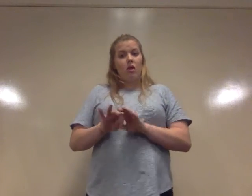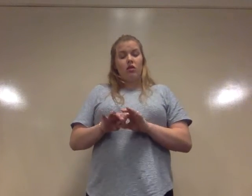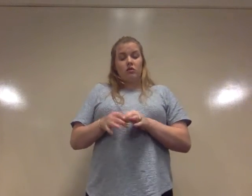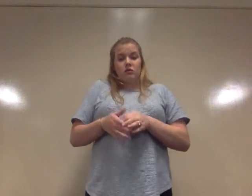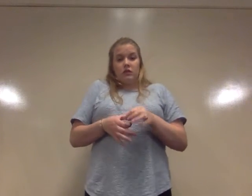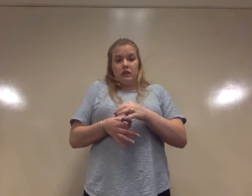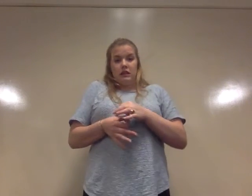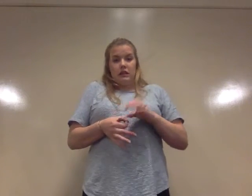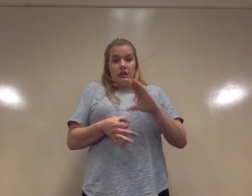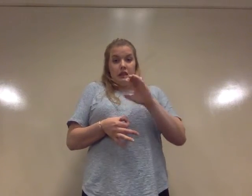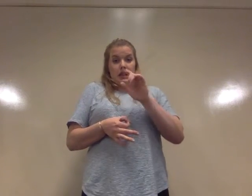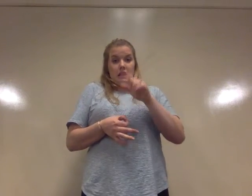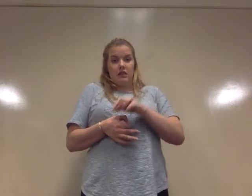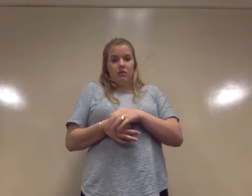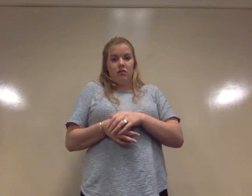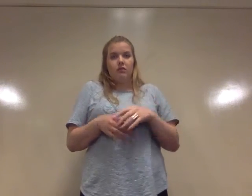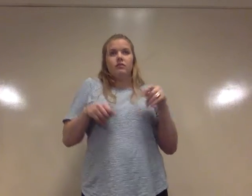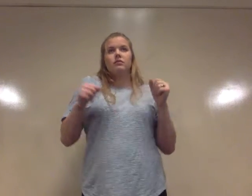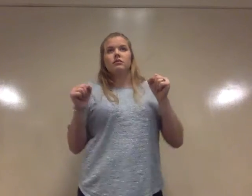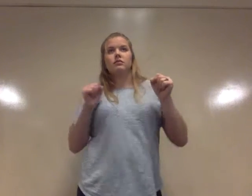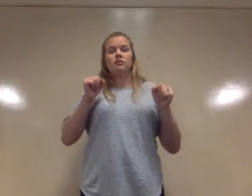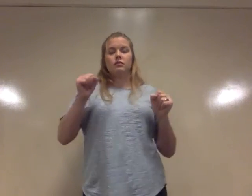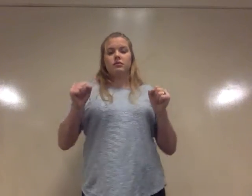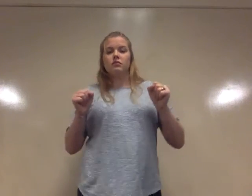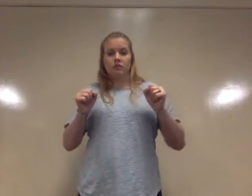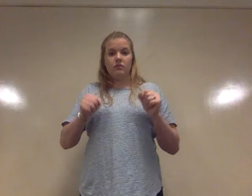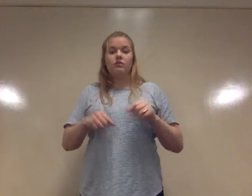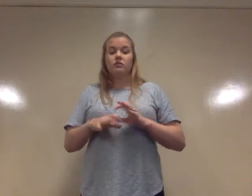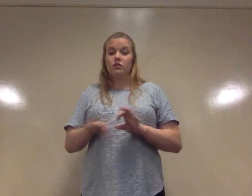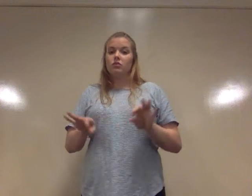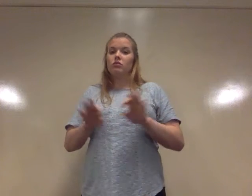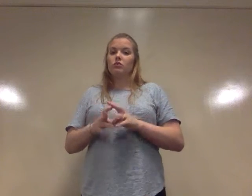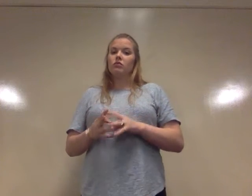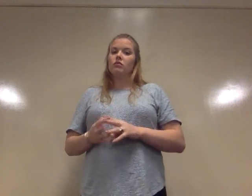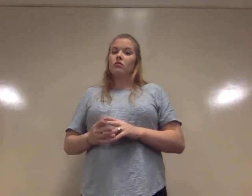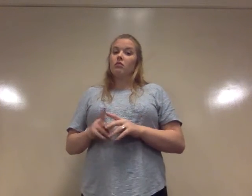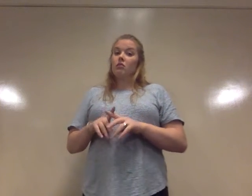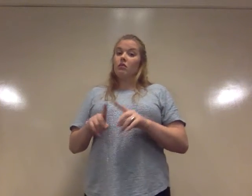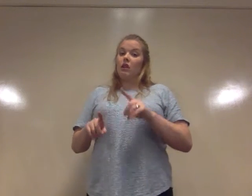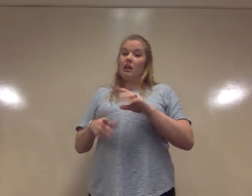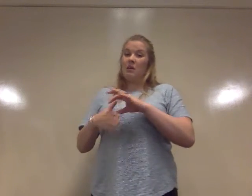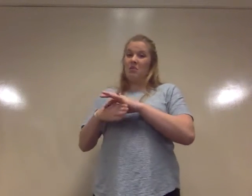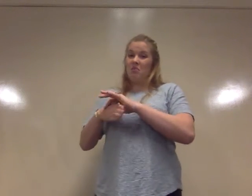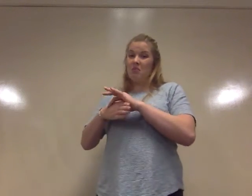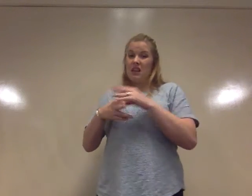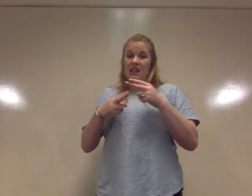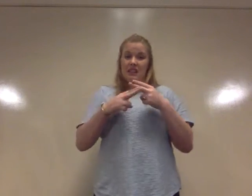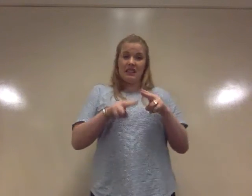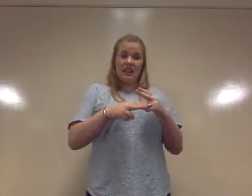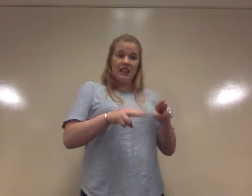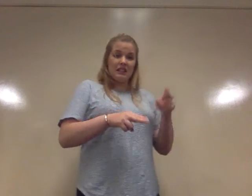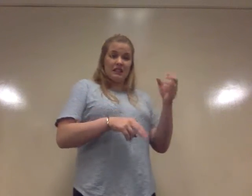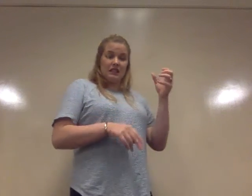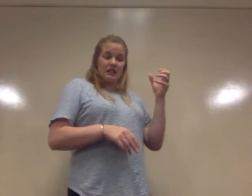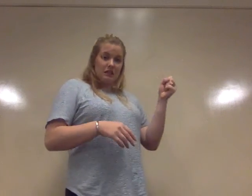But when we consume dietary cholesterol, which is only found in animal foods like meat, eggs, and dairy products, it tends